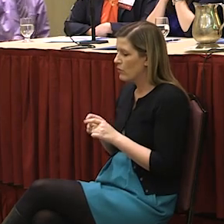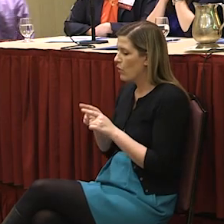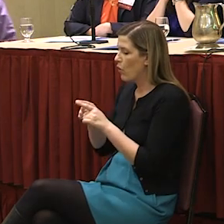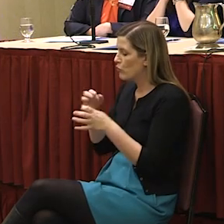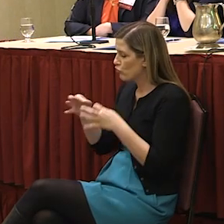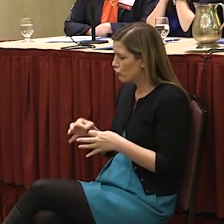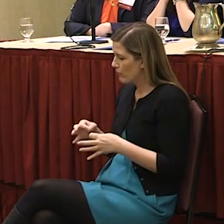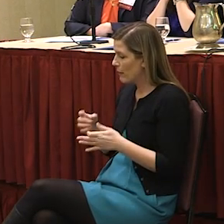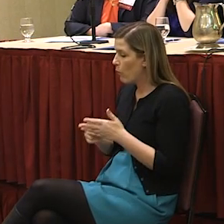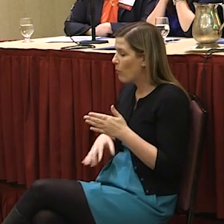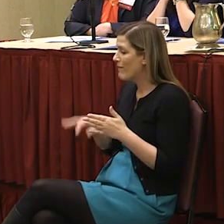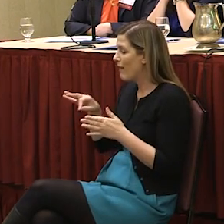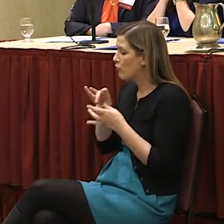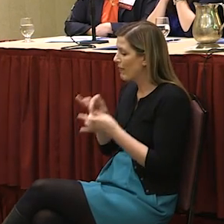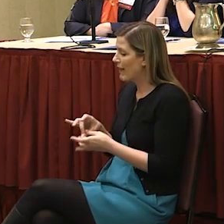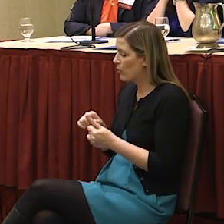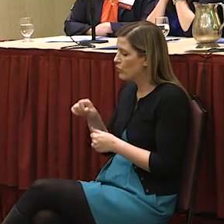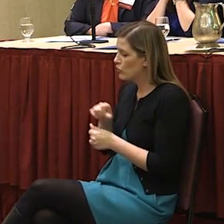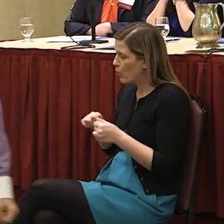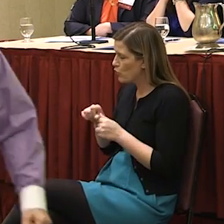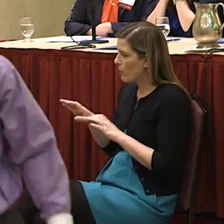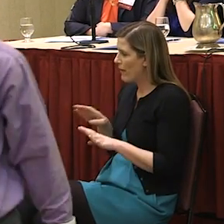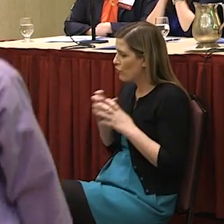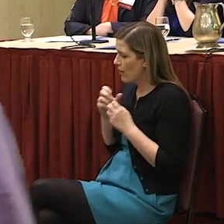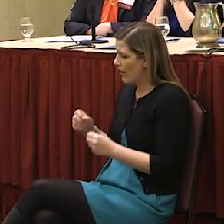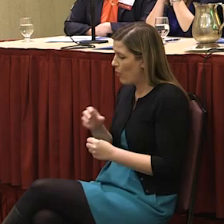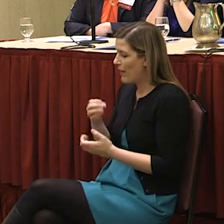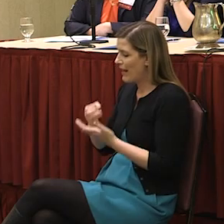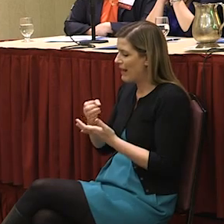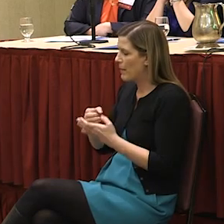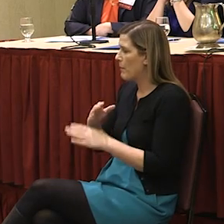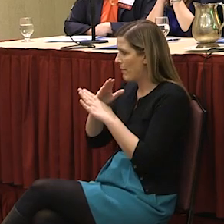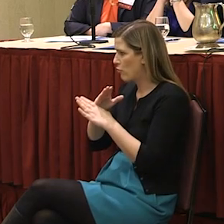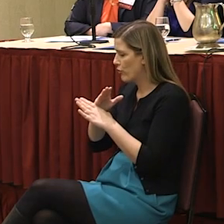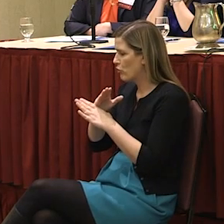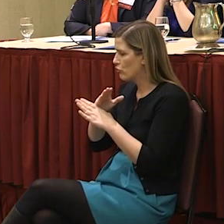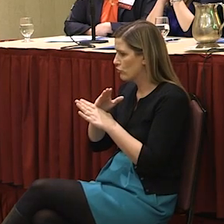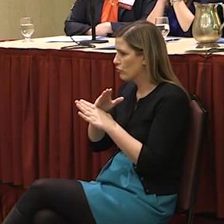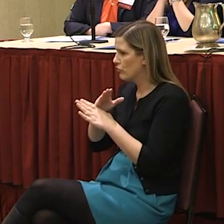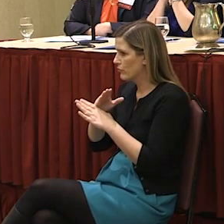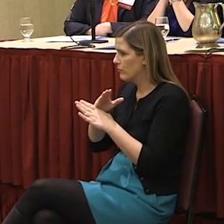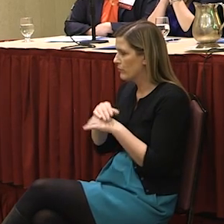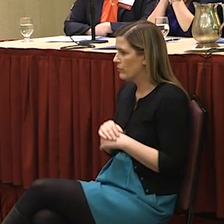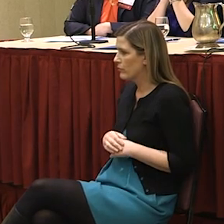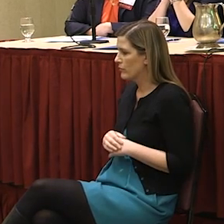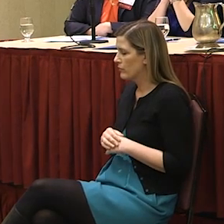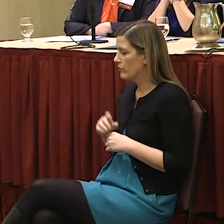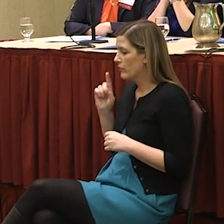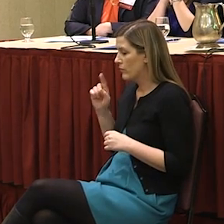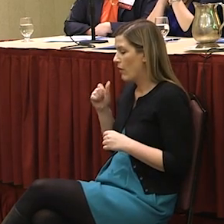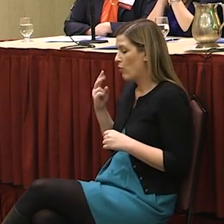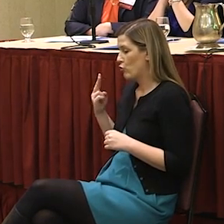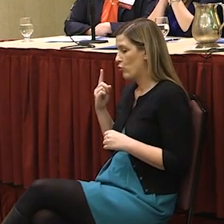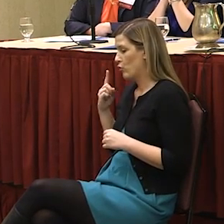describe some findings related to social, behavioral health, and economic barriers to health through a patient story. And my colleagues, Cassandra and